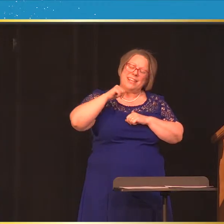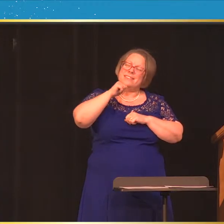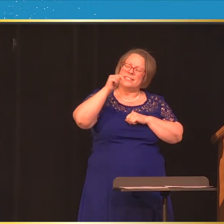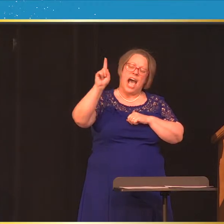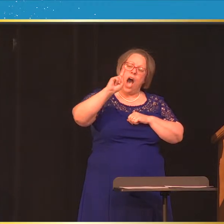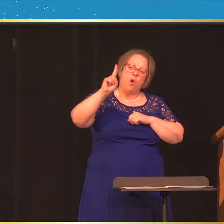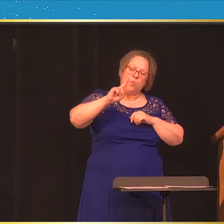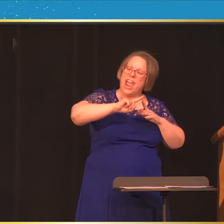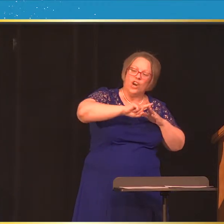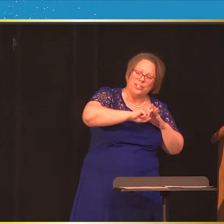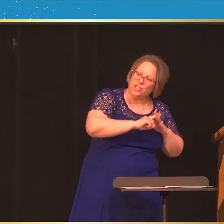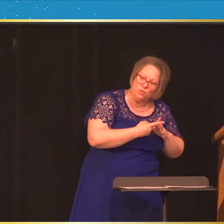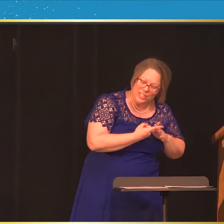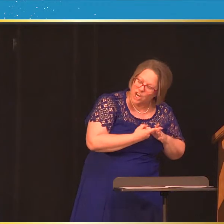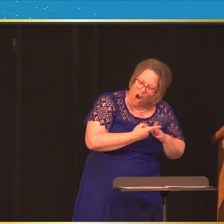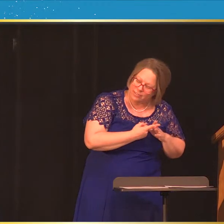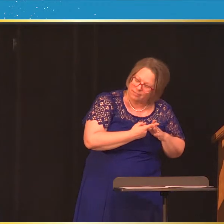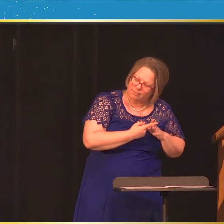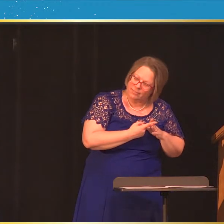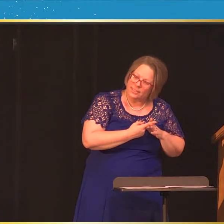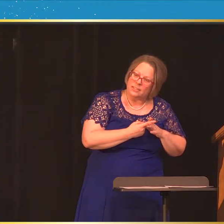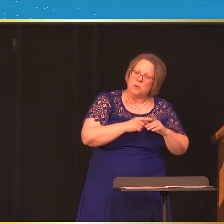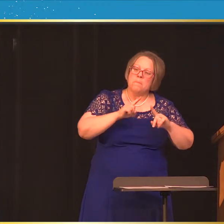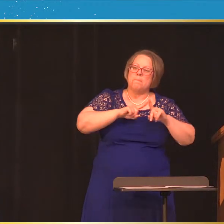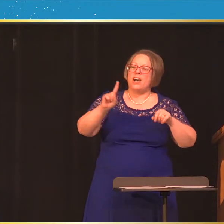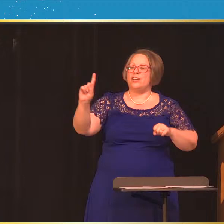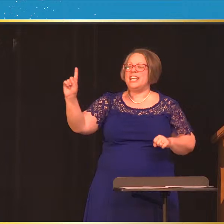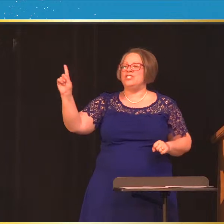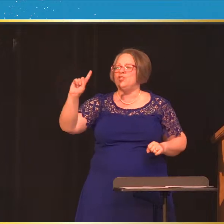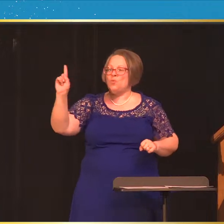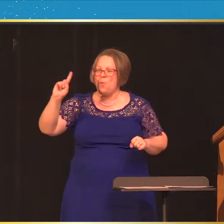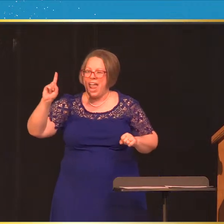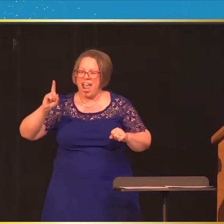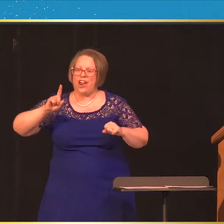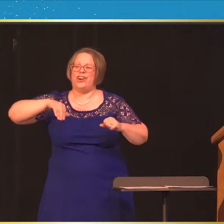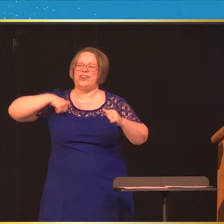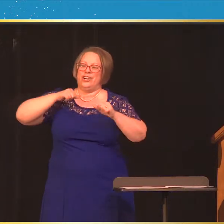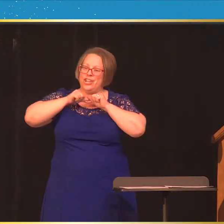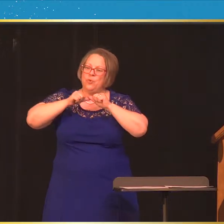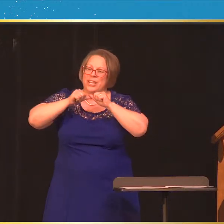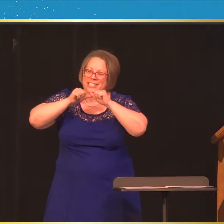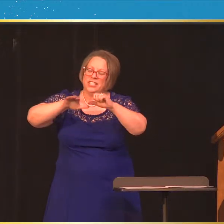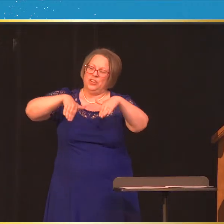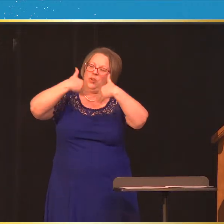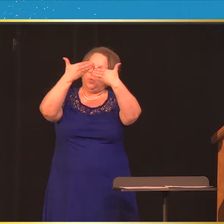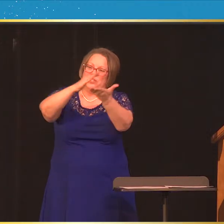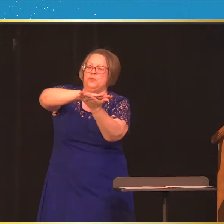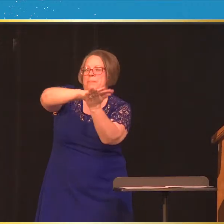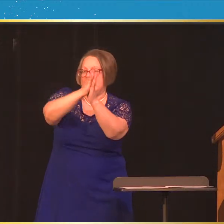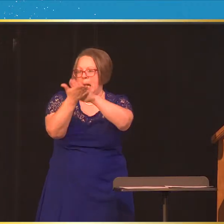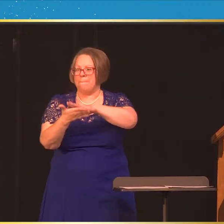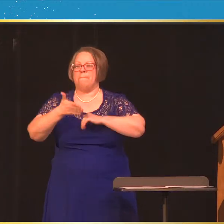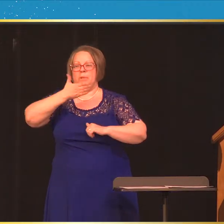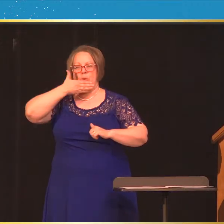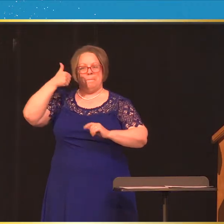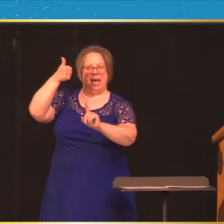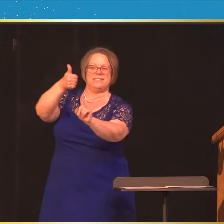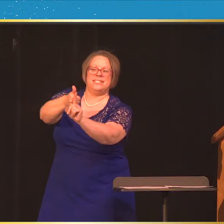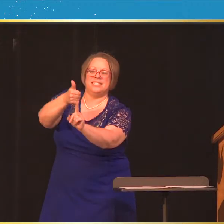You remind me that it's not where we start that matters, but it's where we continue to go on